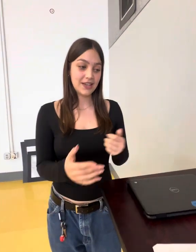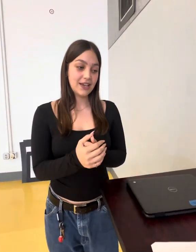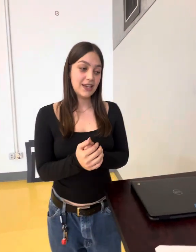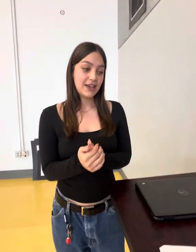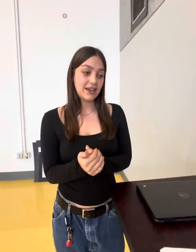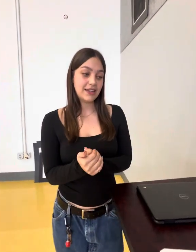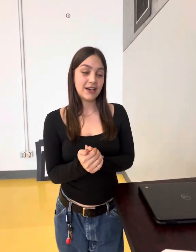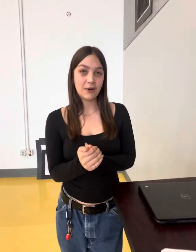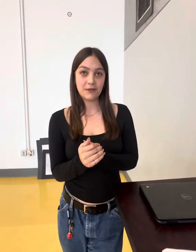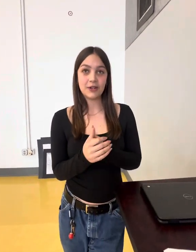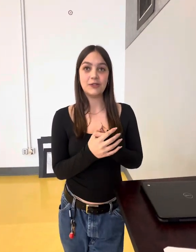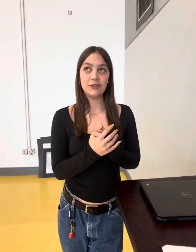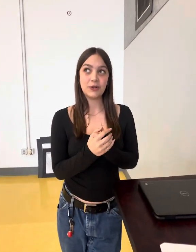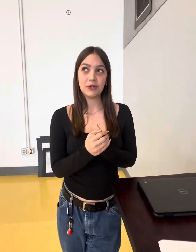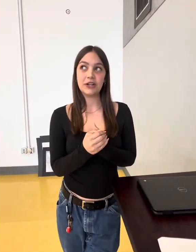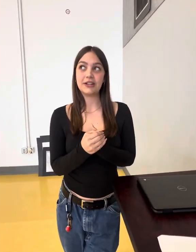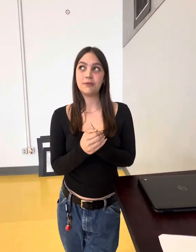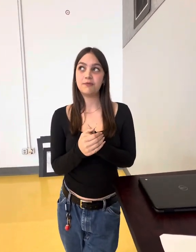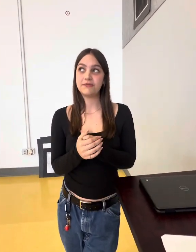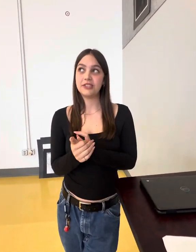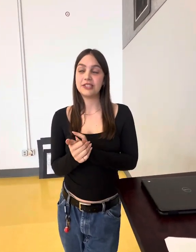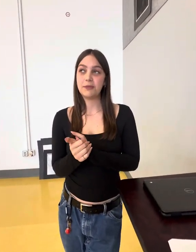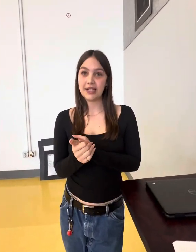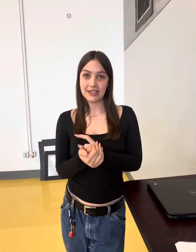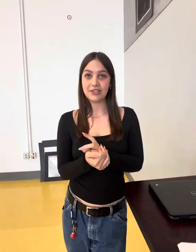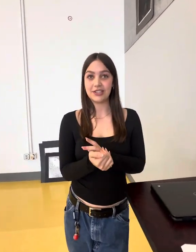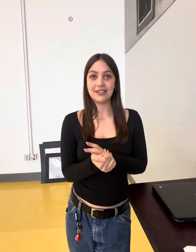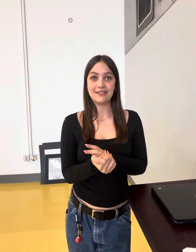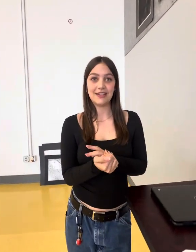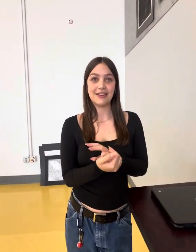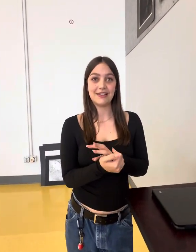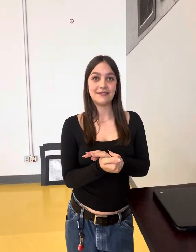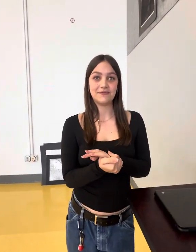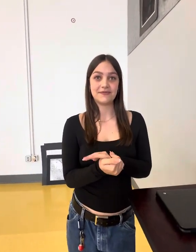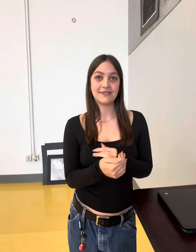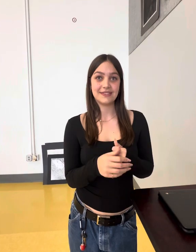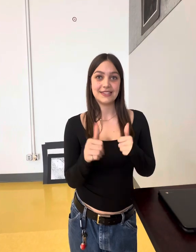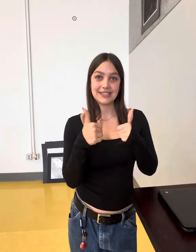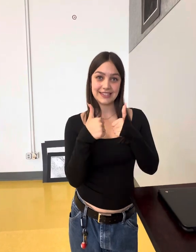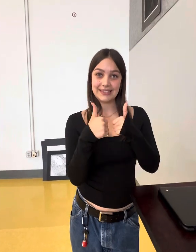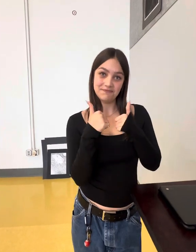and yeah, overall do your work, just pay attention and succeed.